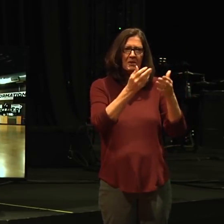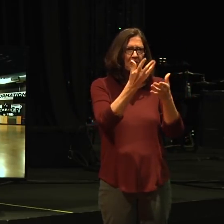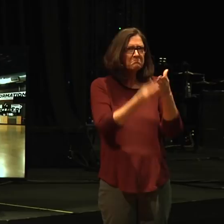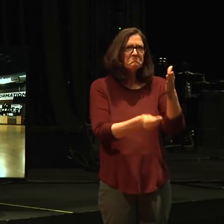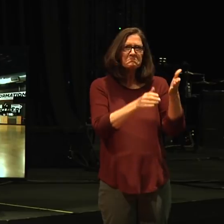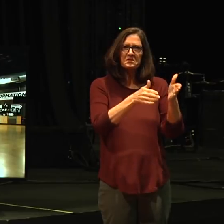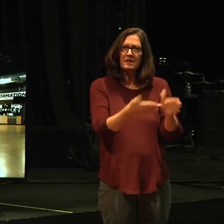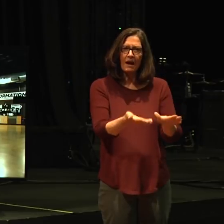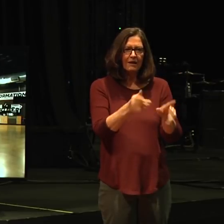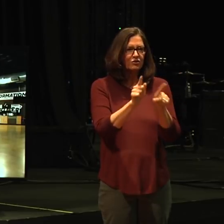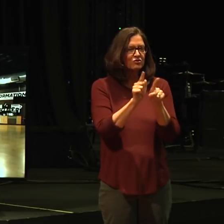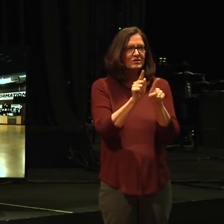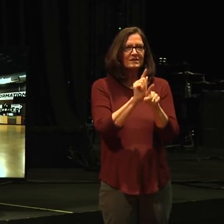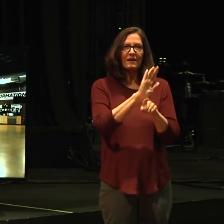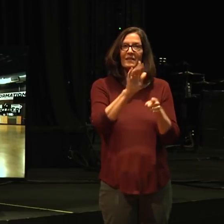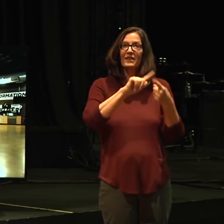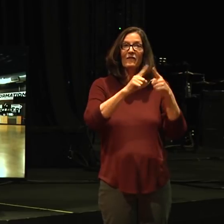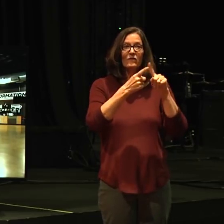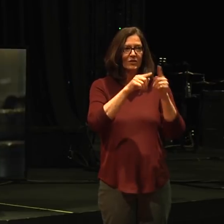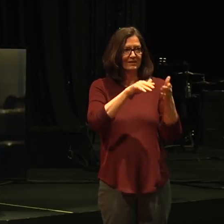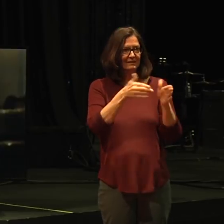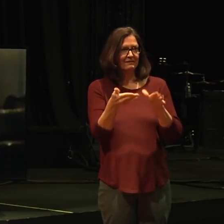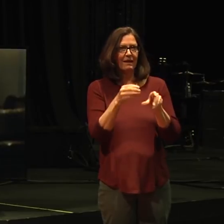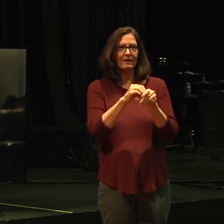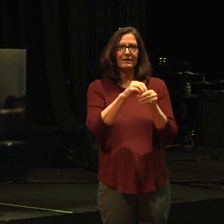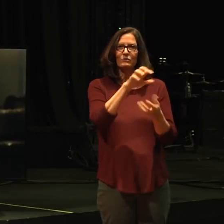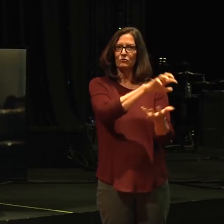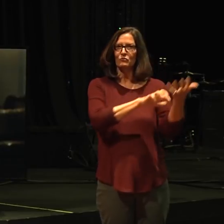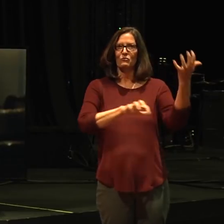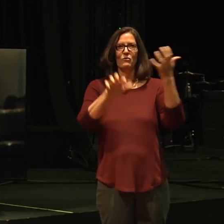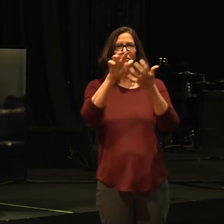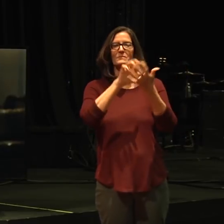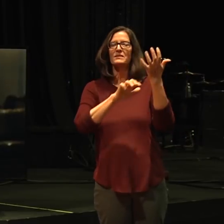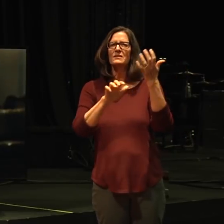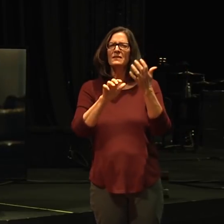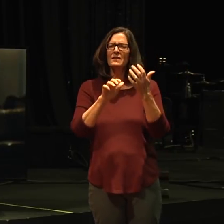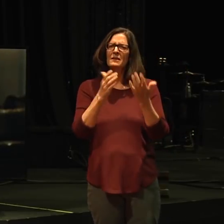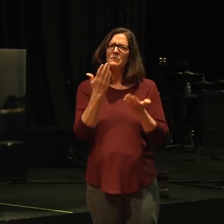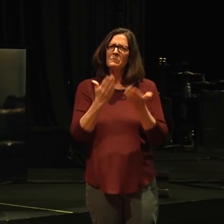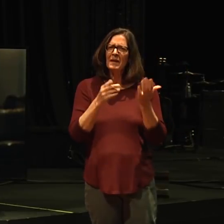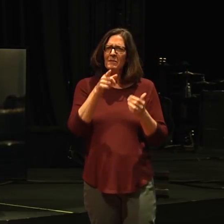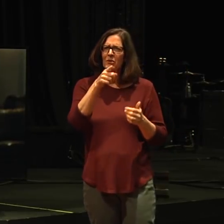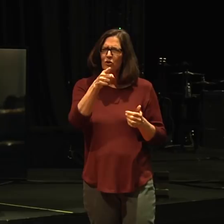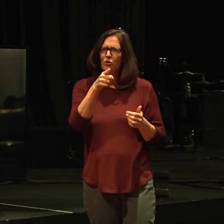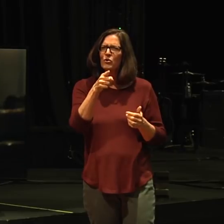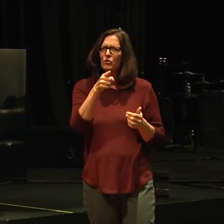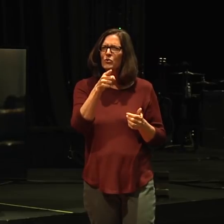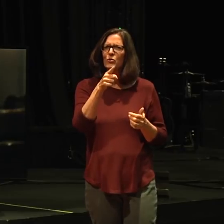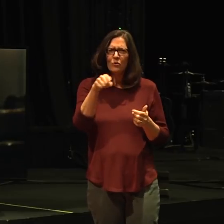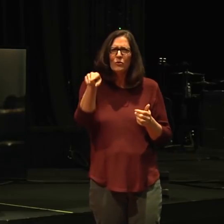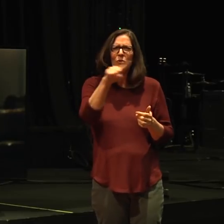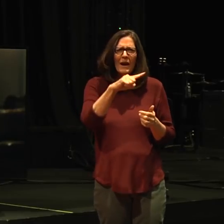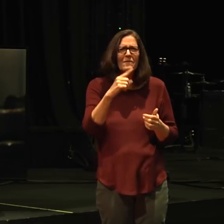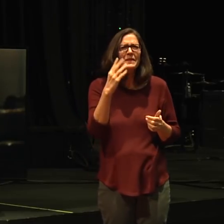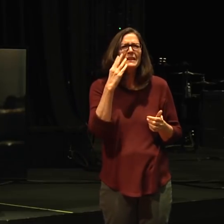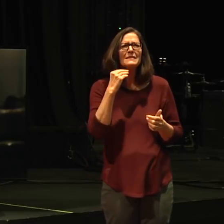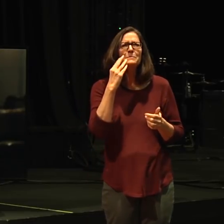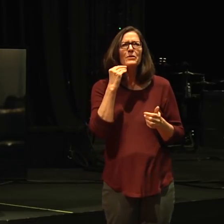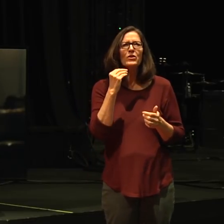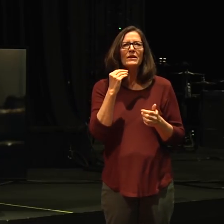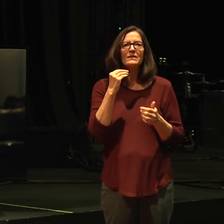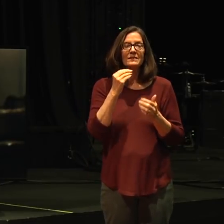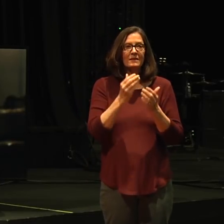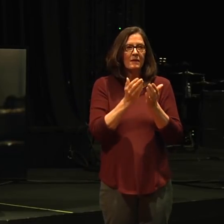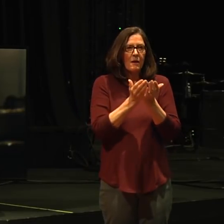of their friends had died in storms just like this. Let me ask you, have you ever found yourself in some version of a boat in a